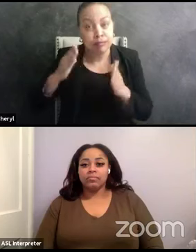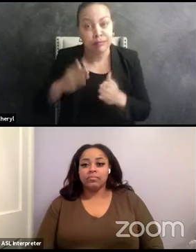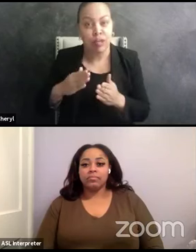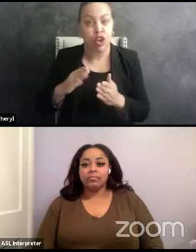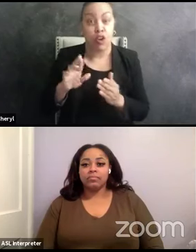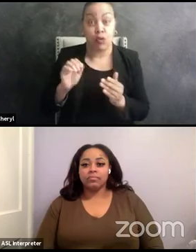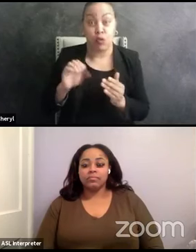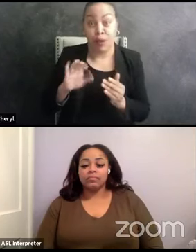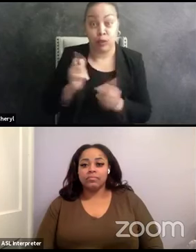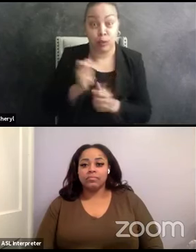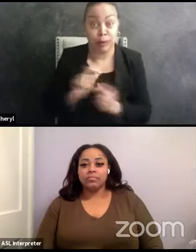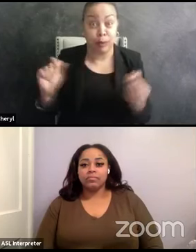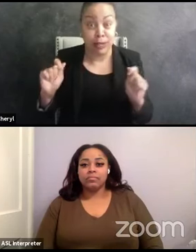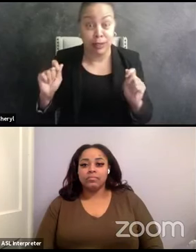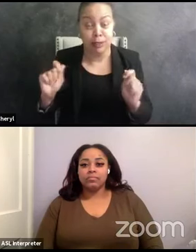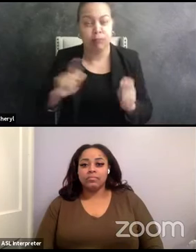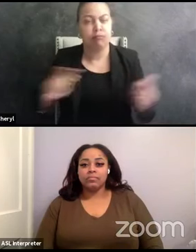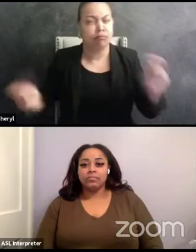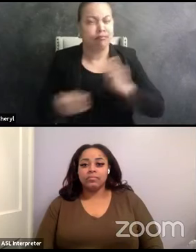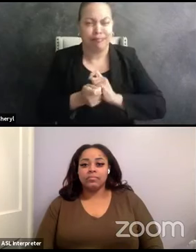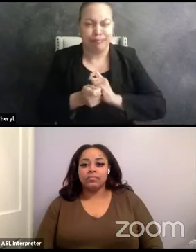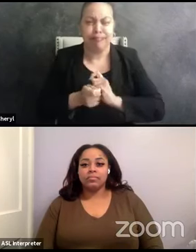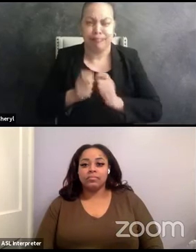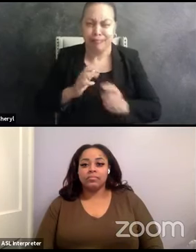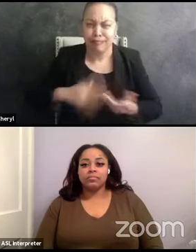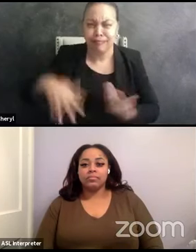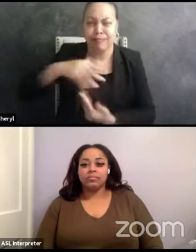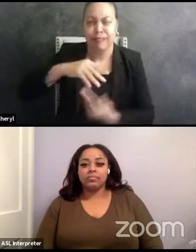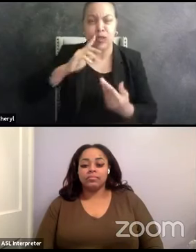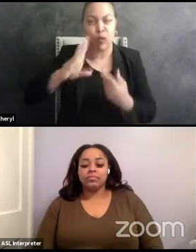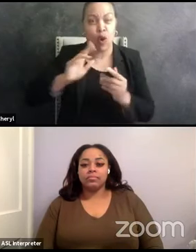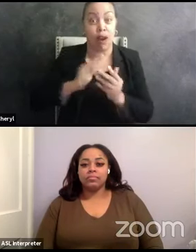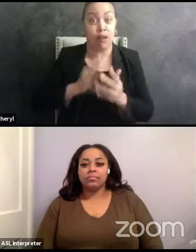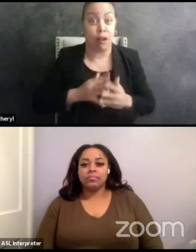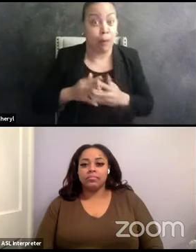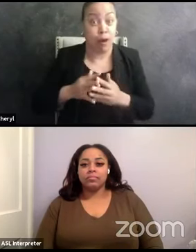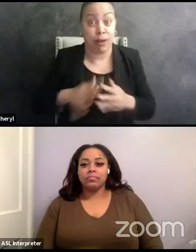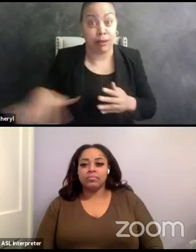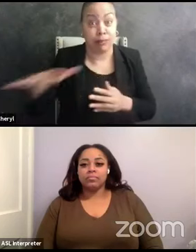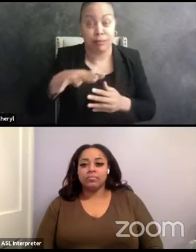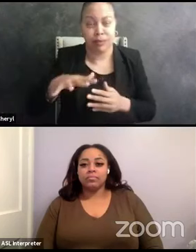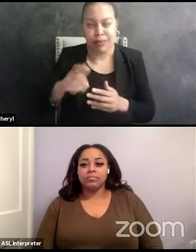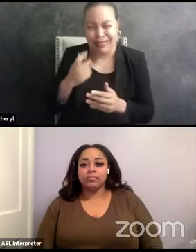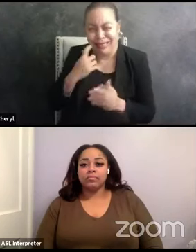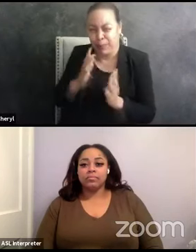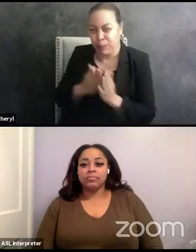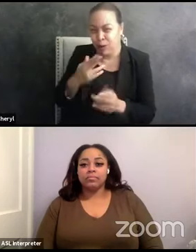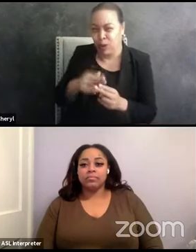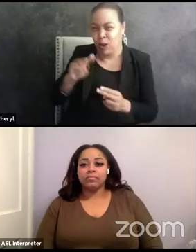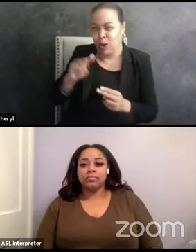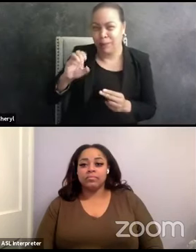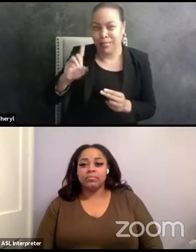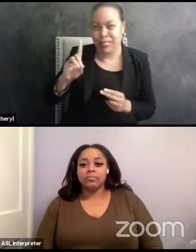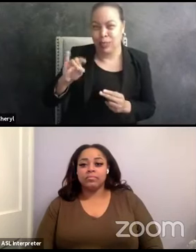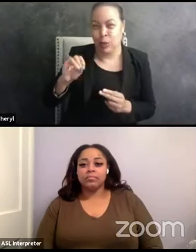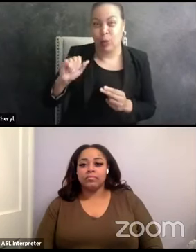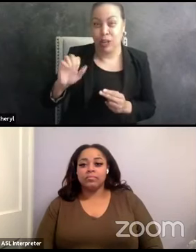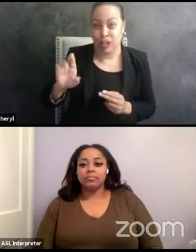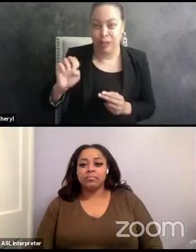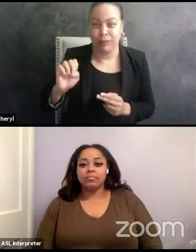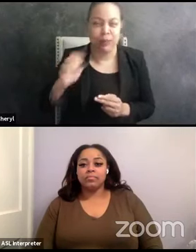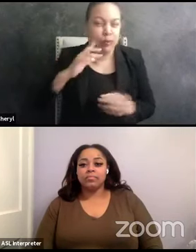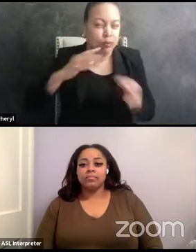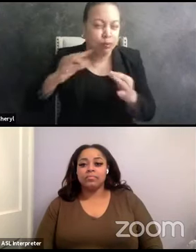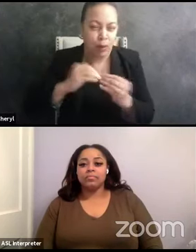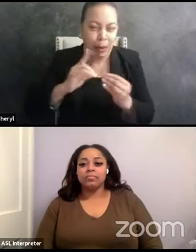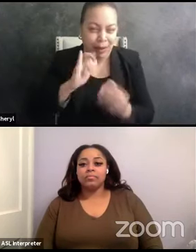and transformative social change in America. Ijioma's latest work, Mediocre, which we're here to talk to y'all about today, delves further